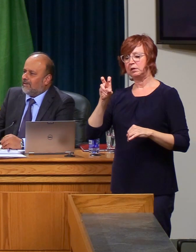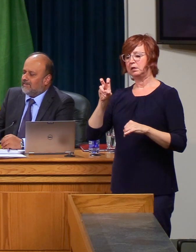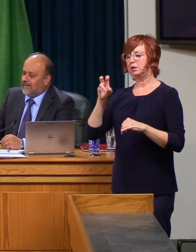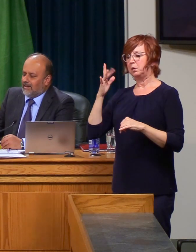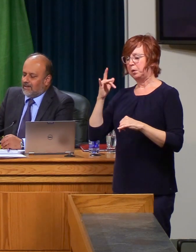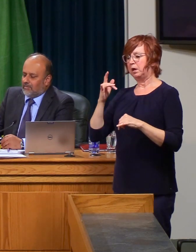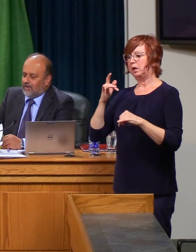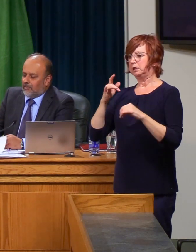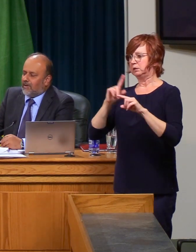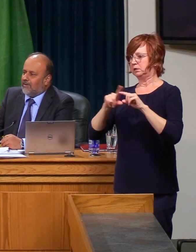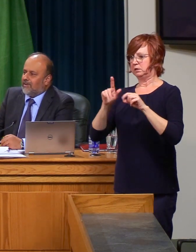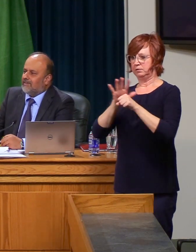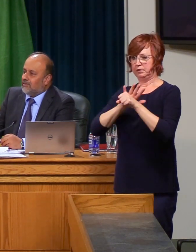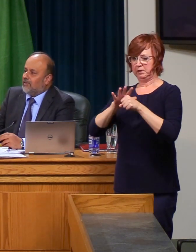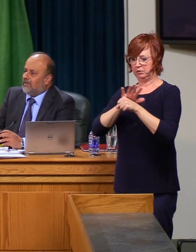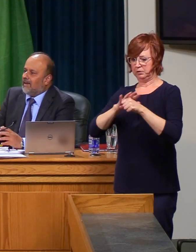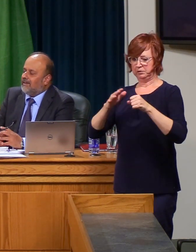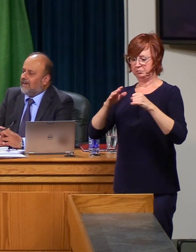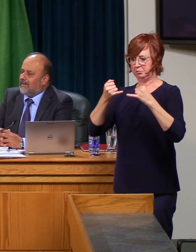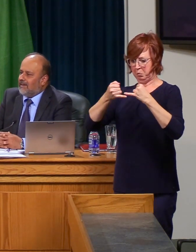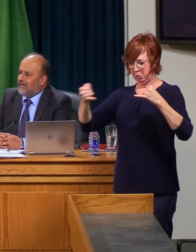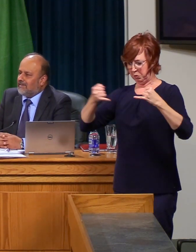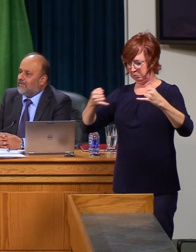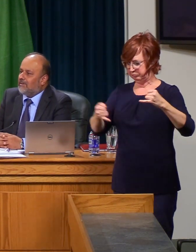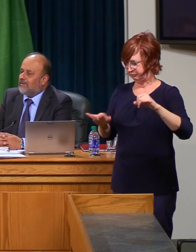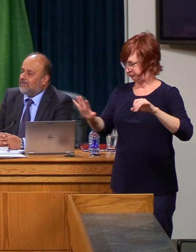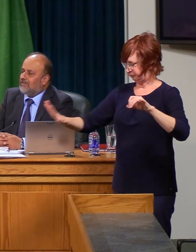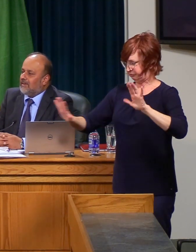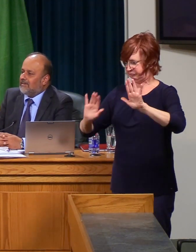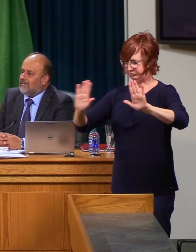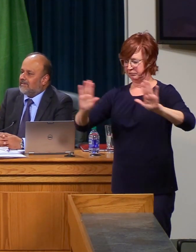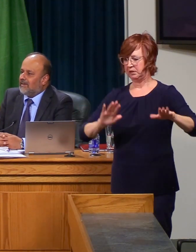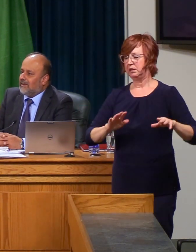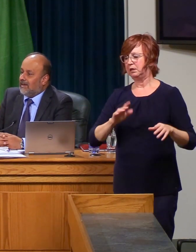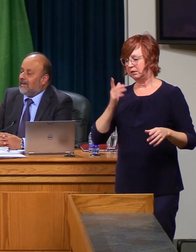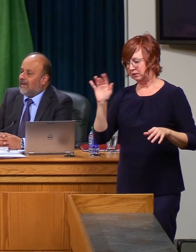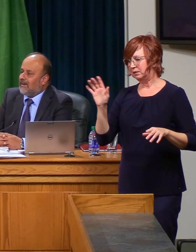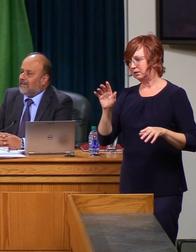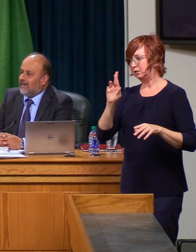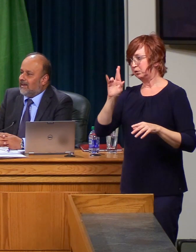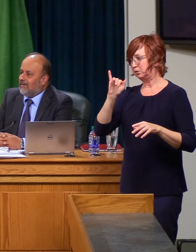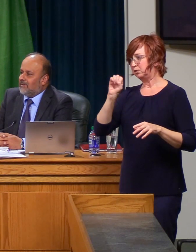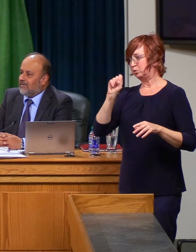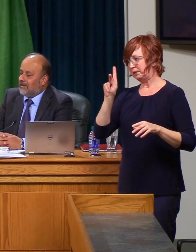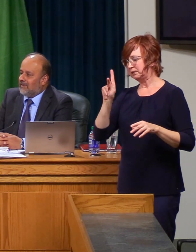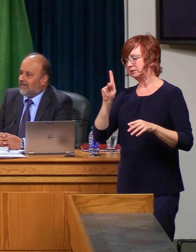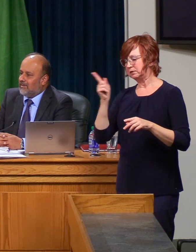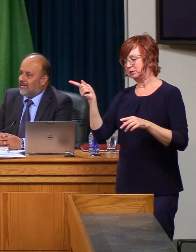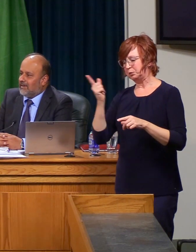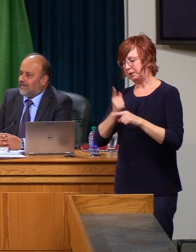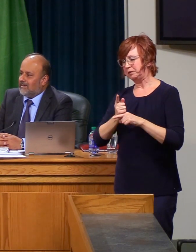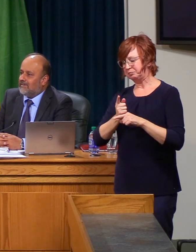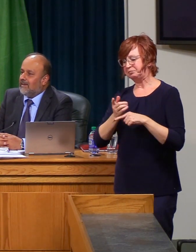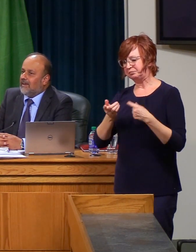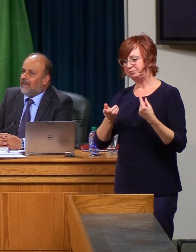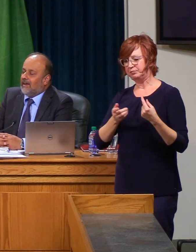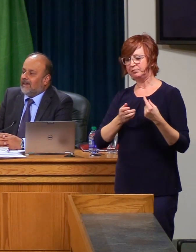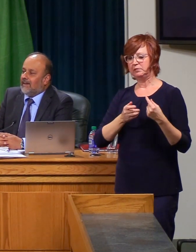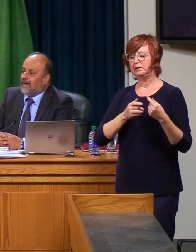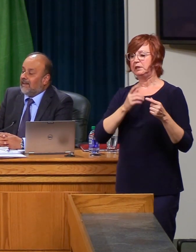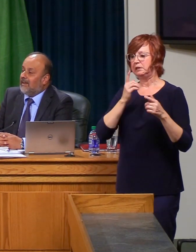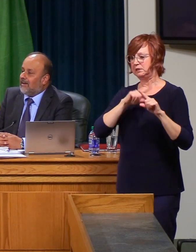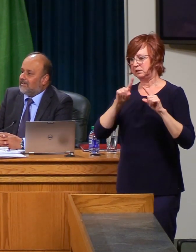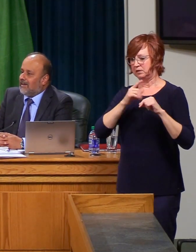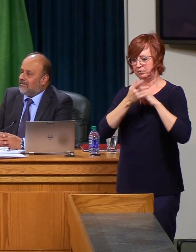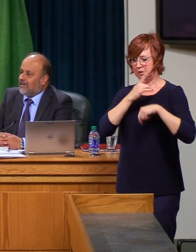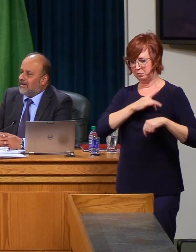of borders. But if you look at risk, you are right that there are several jurisdictions in Canada that have increasing cases.